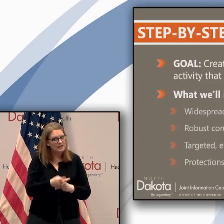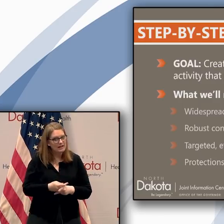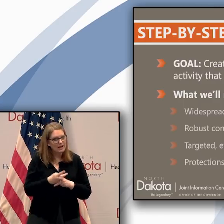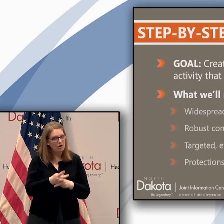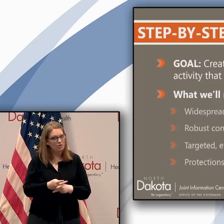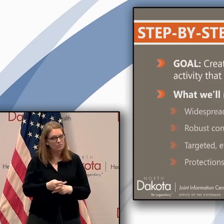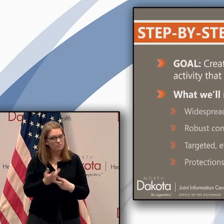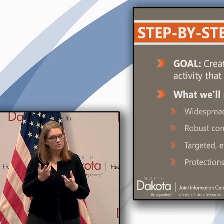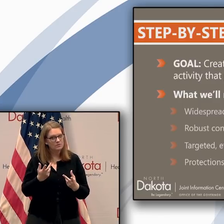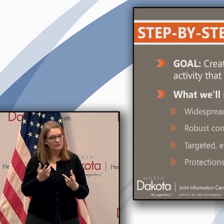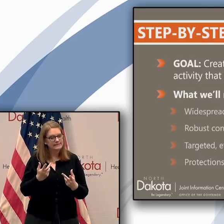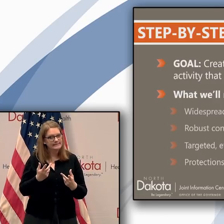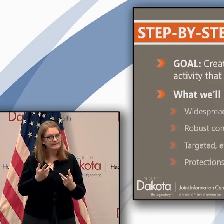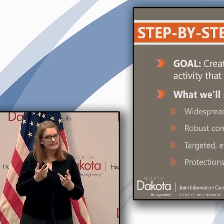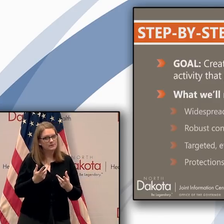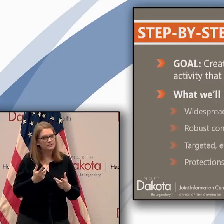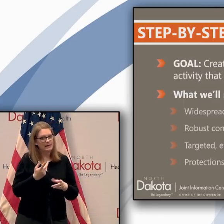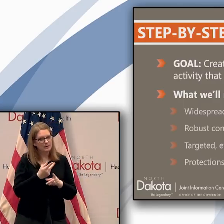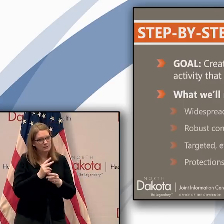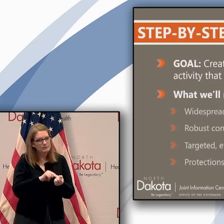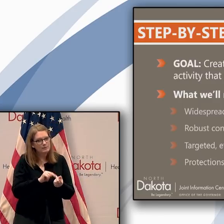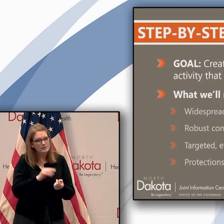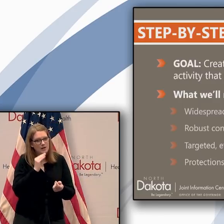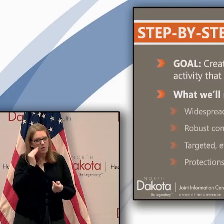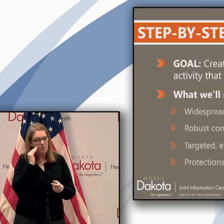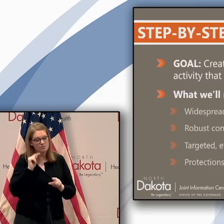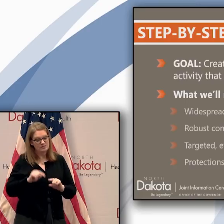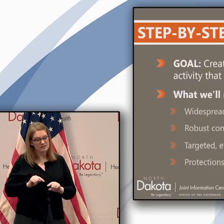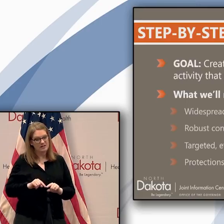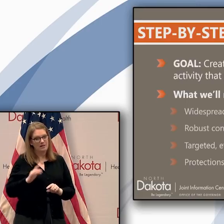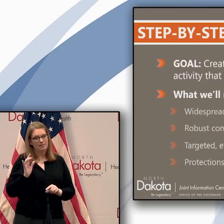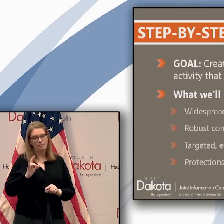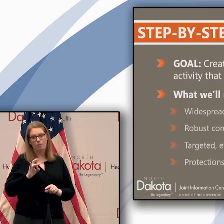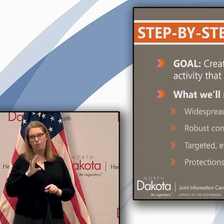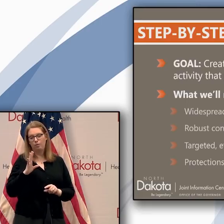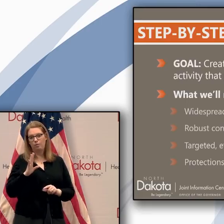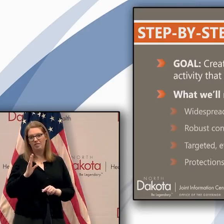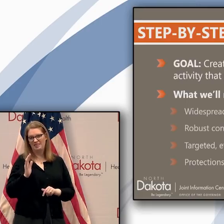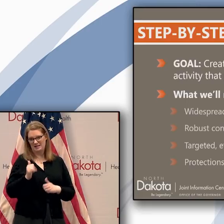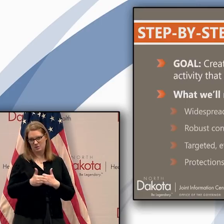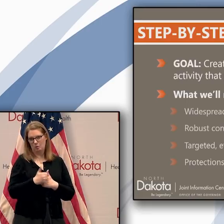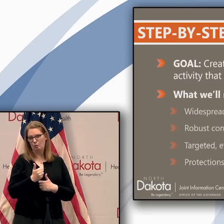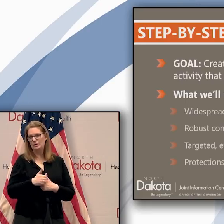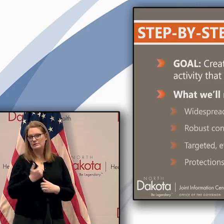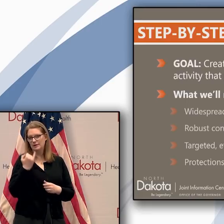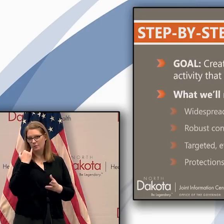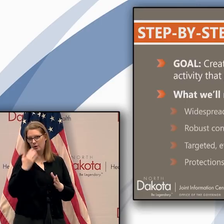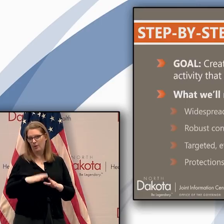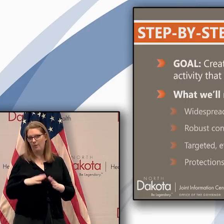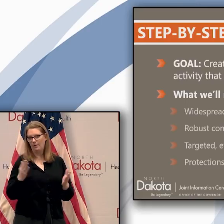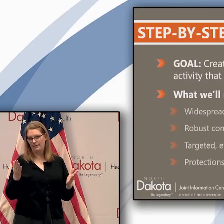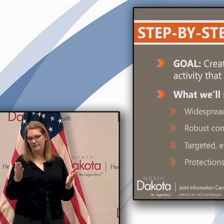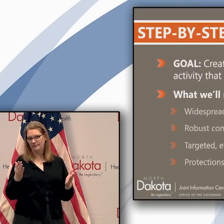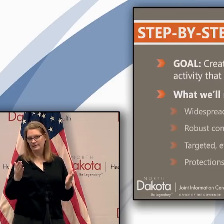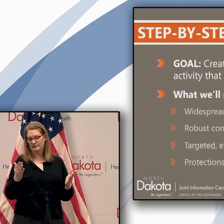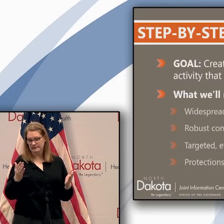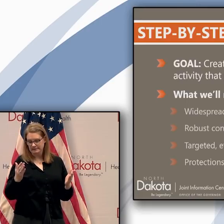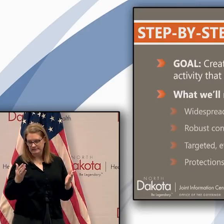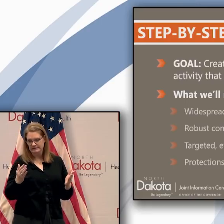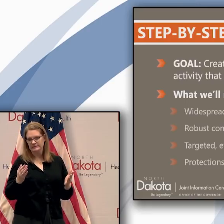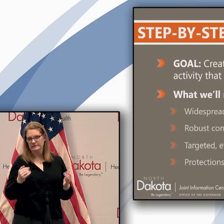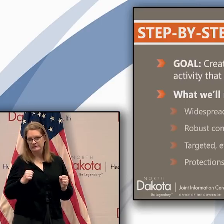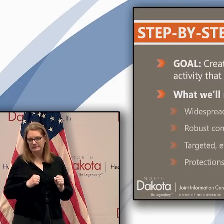far. That remains one of the biggest risks around the so-called reopening, if you will, because of